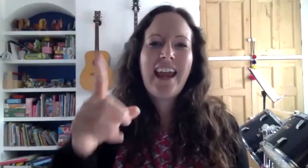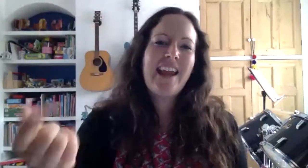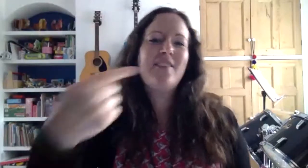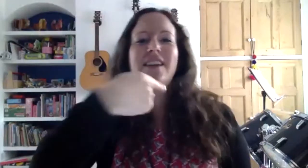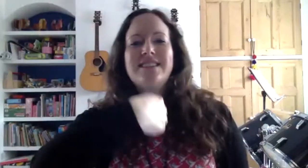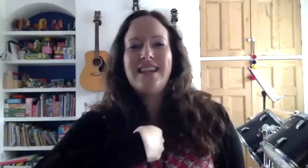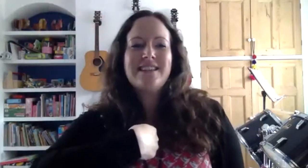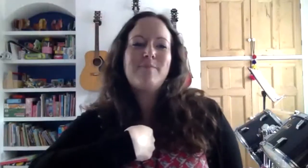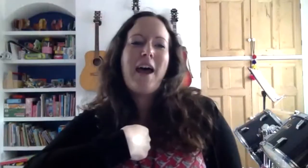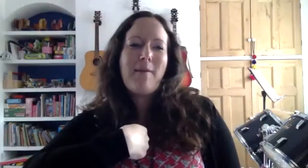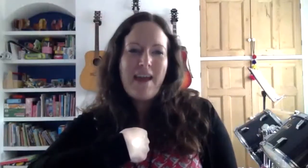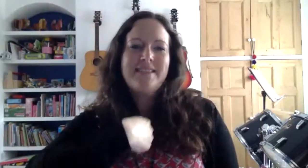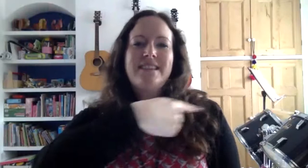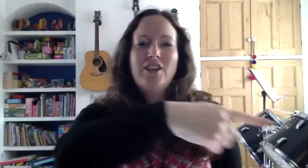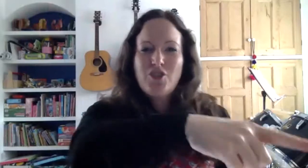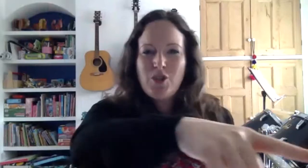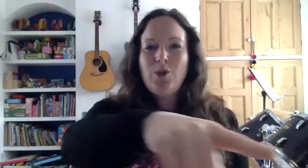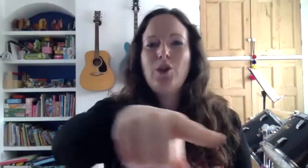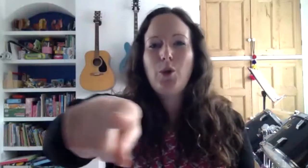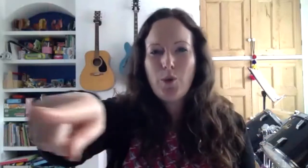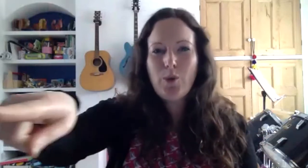saying, this is my message to you.